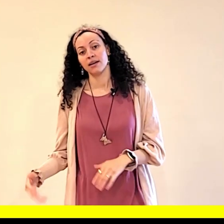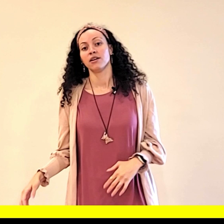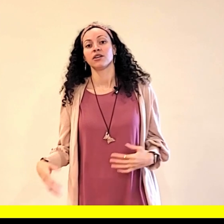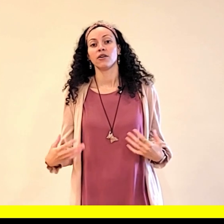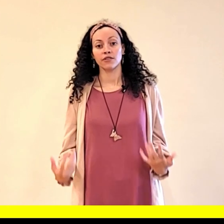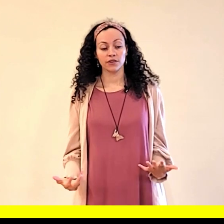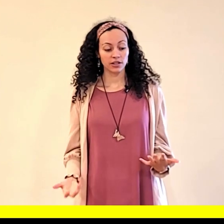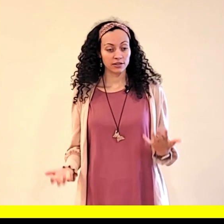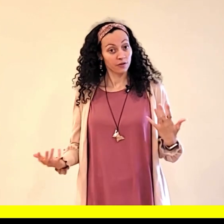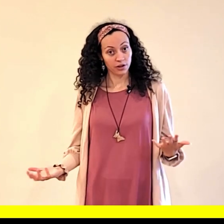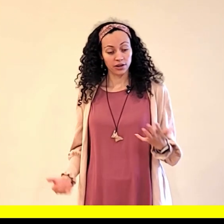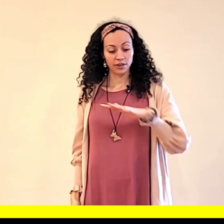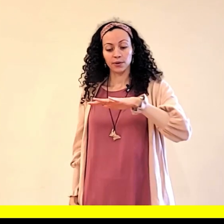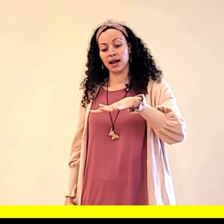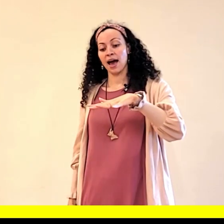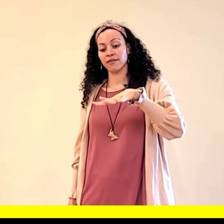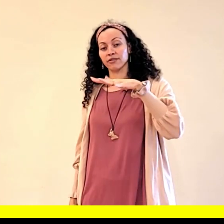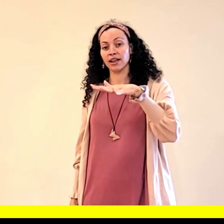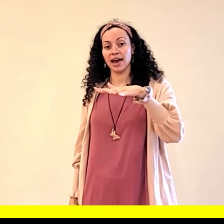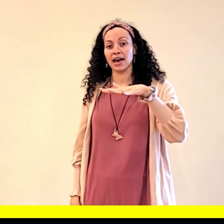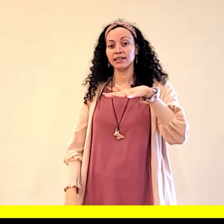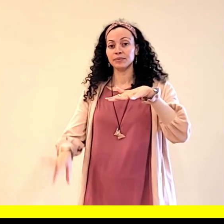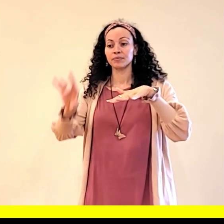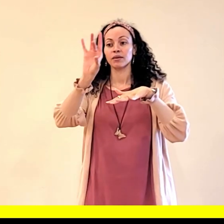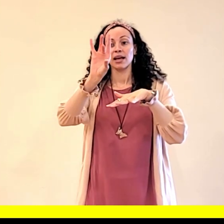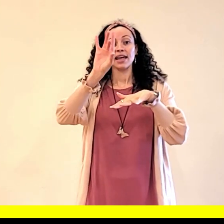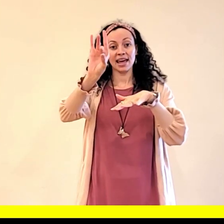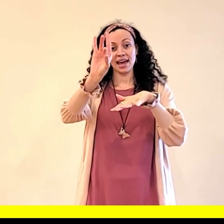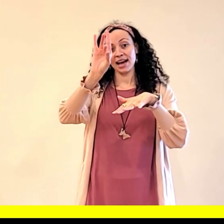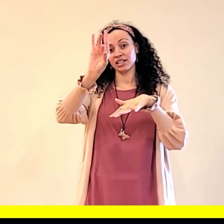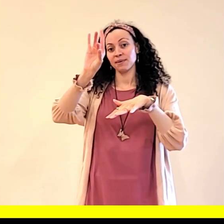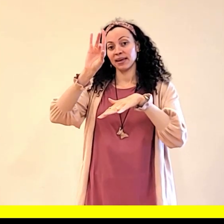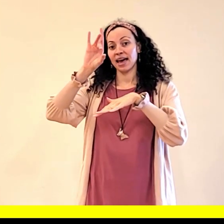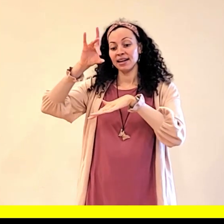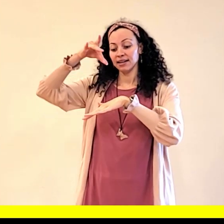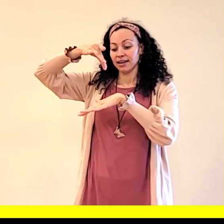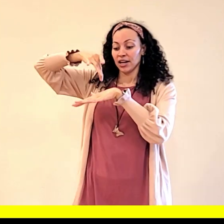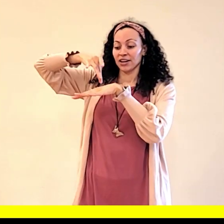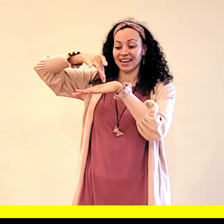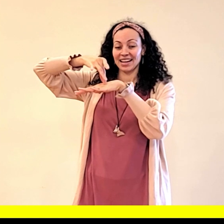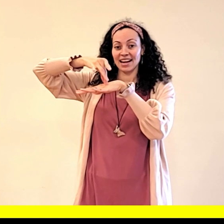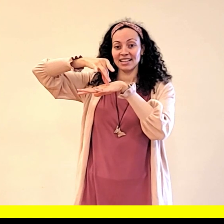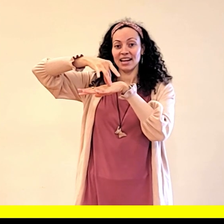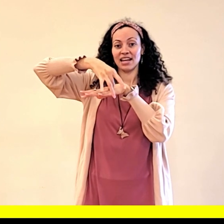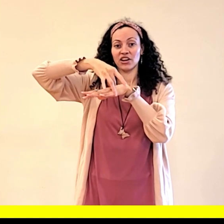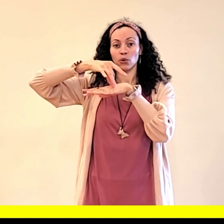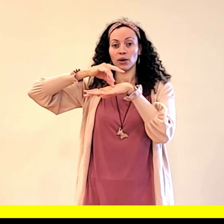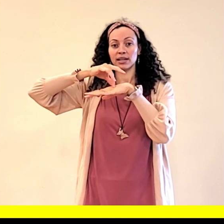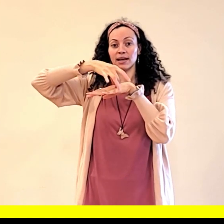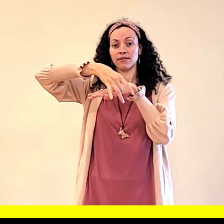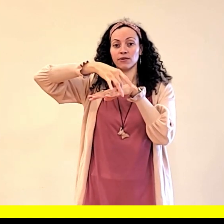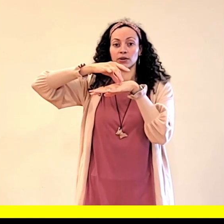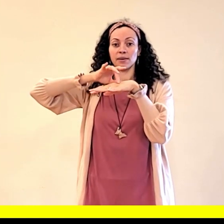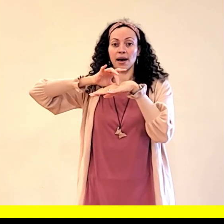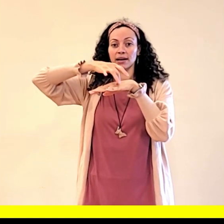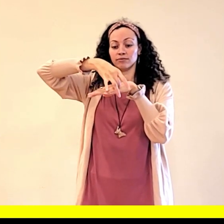quake. So for the earth, we're going to have our flat hand, the 8 hand shape again. You're going to connect it, and you're going to wiggle